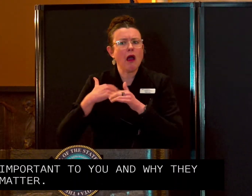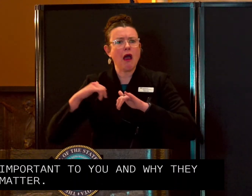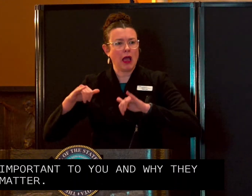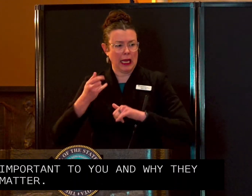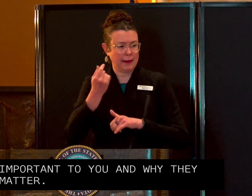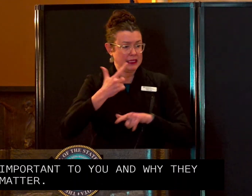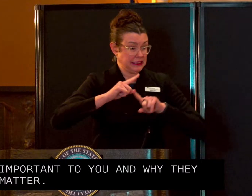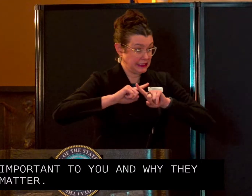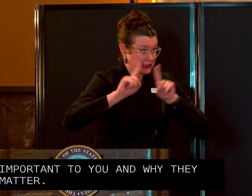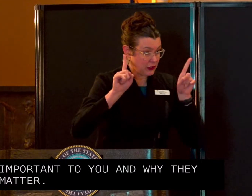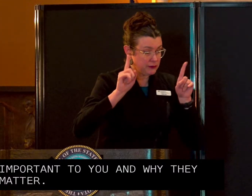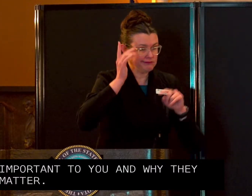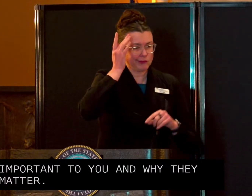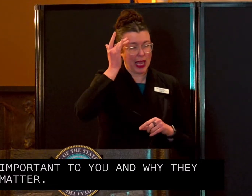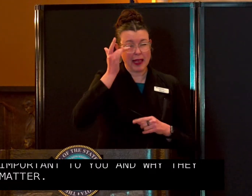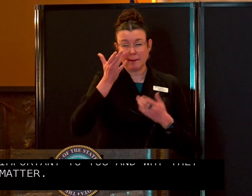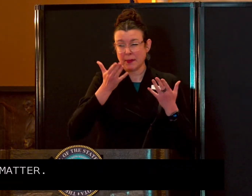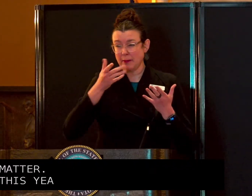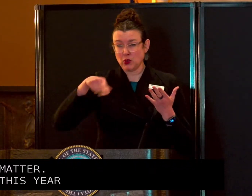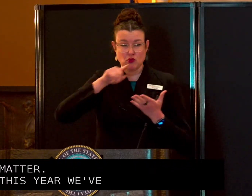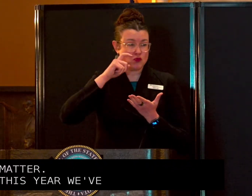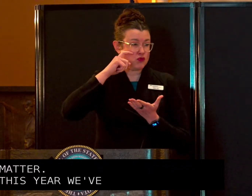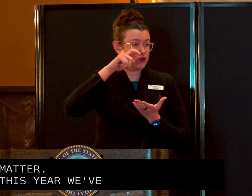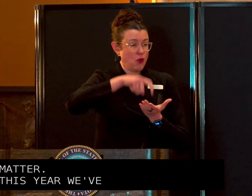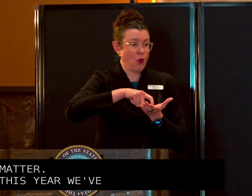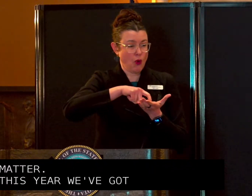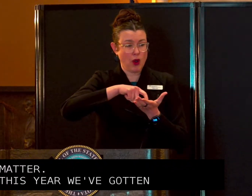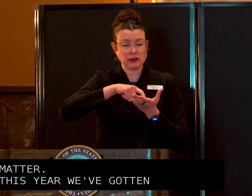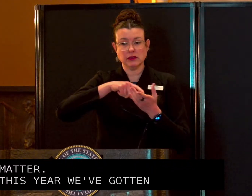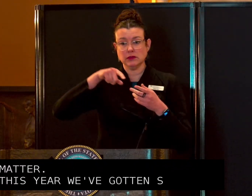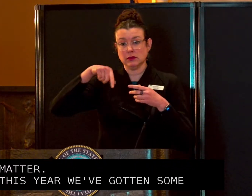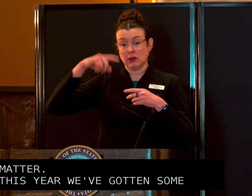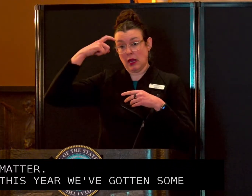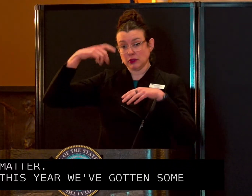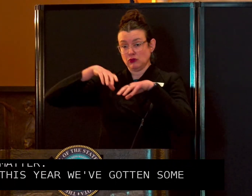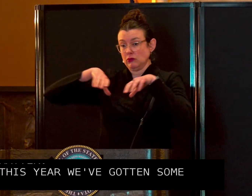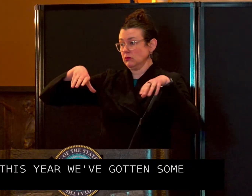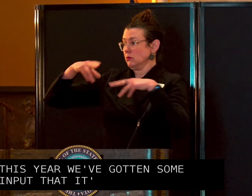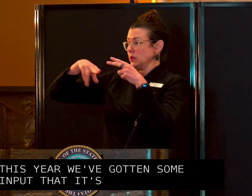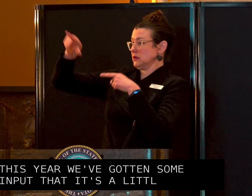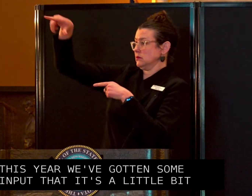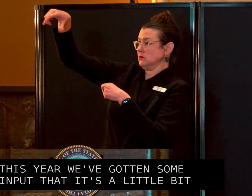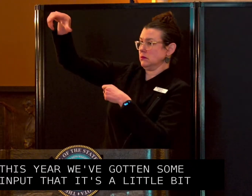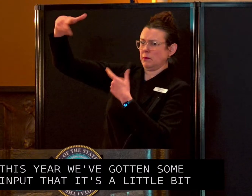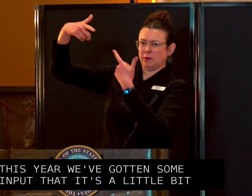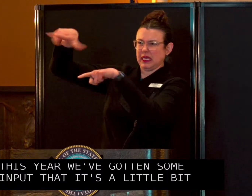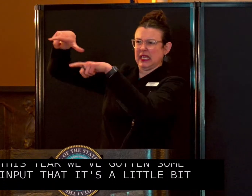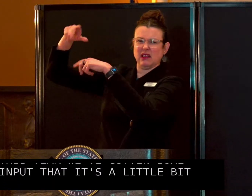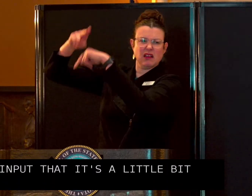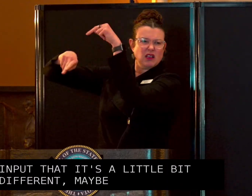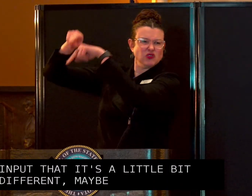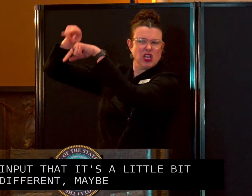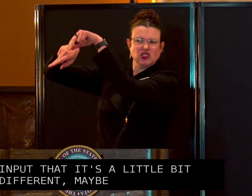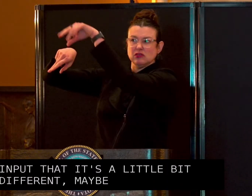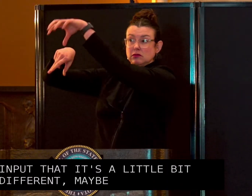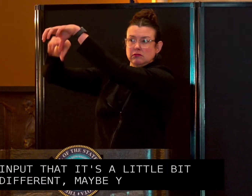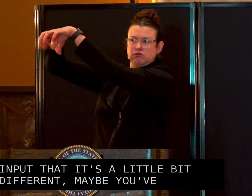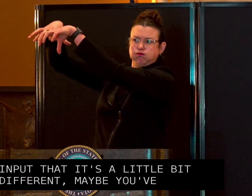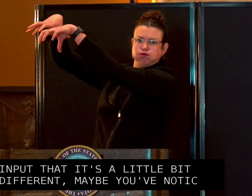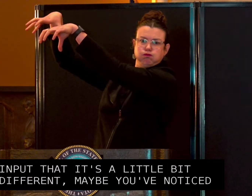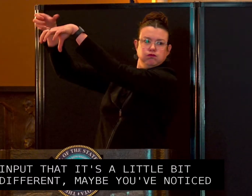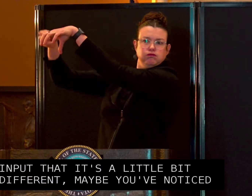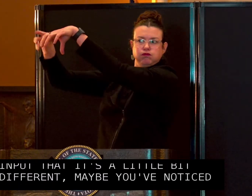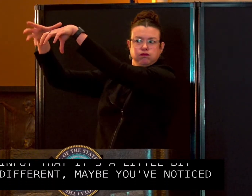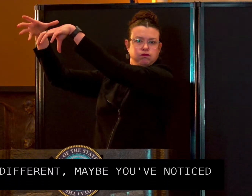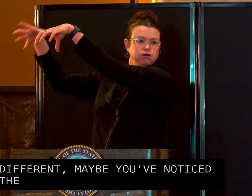This year, we've gotten some input that it's a little bit different. Maybe you've noticed the building across